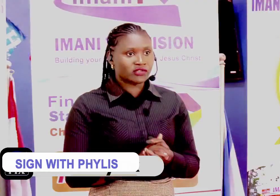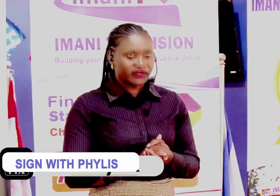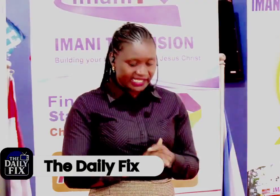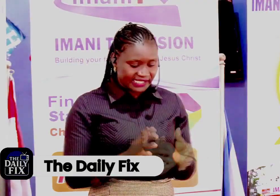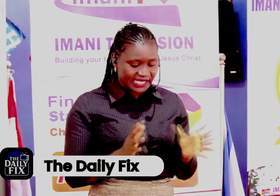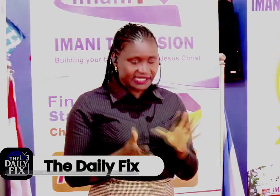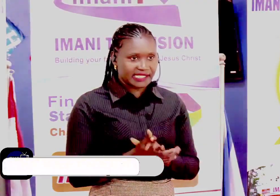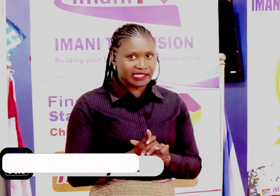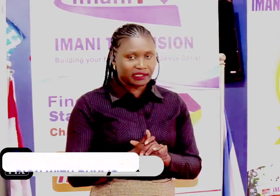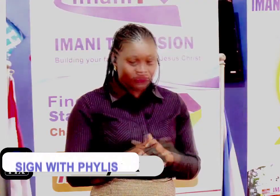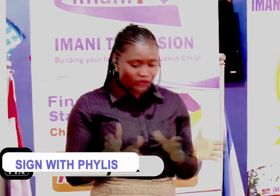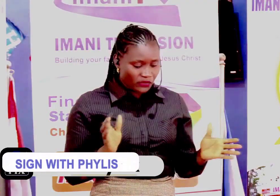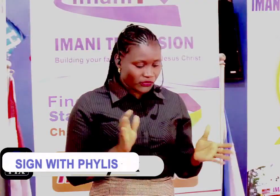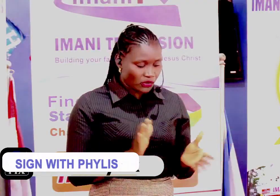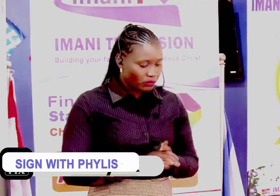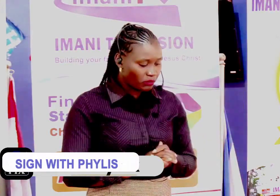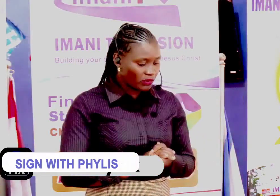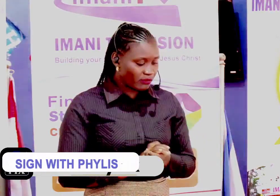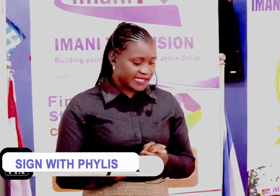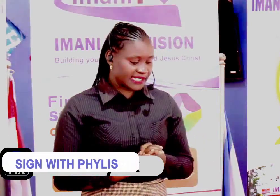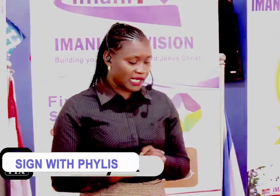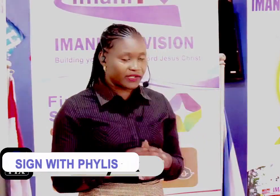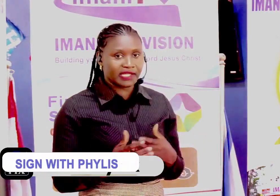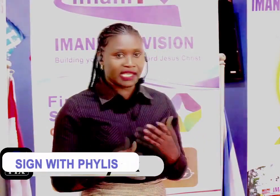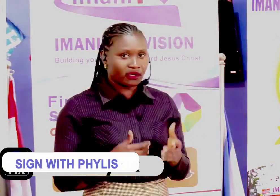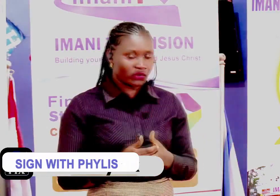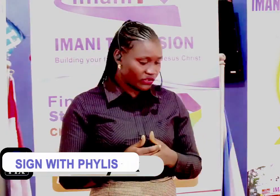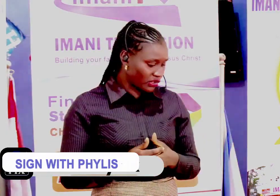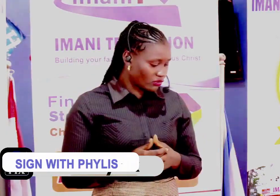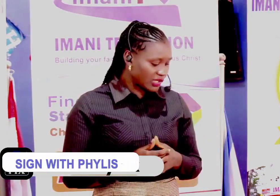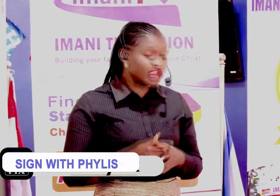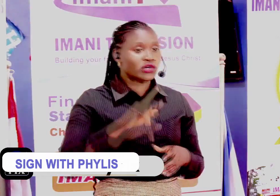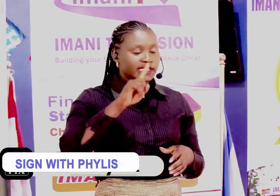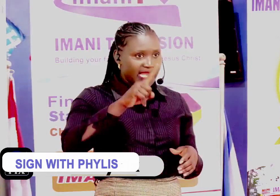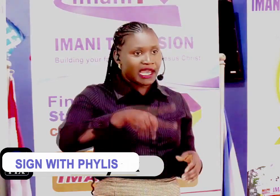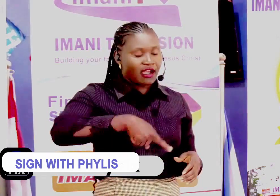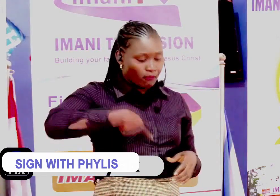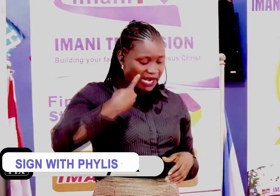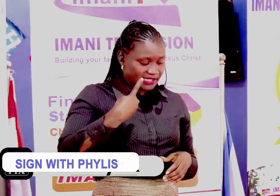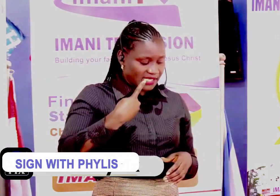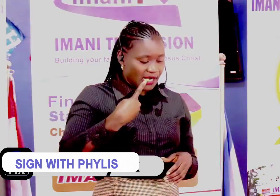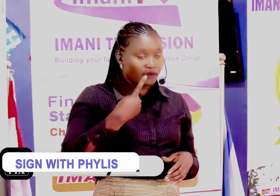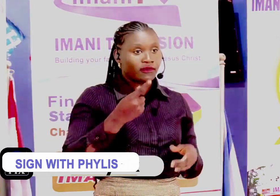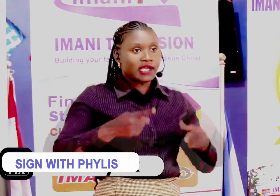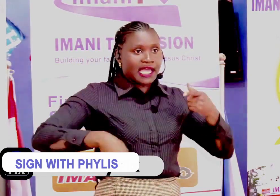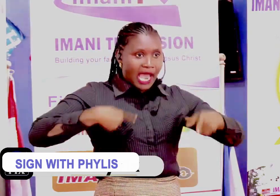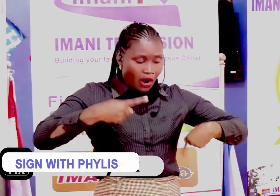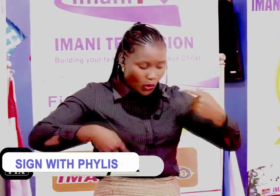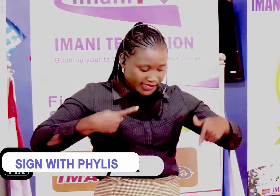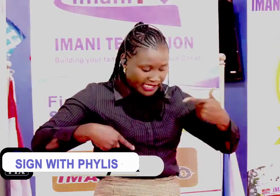just learned just little from myself, and then we continue quickly. So I said myself, ourselves,